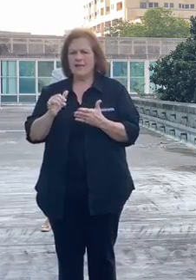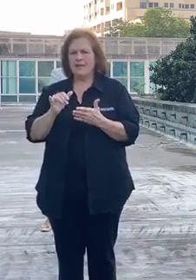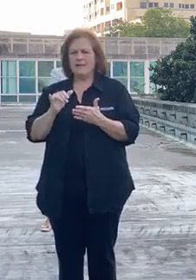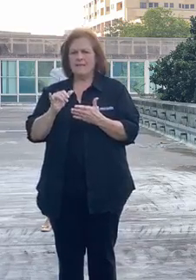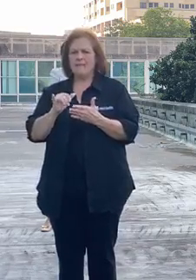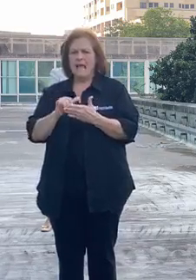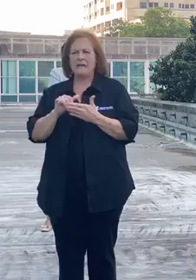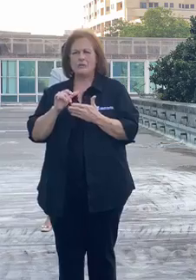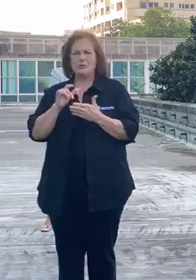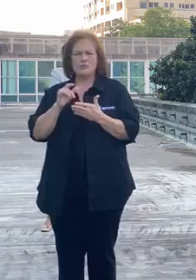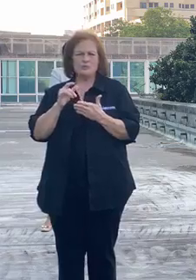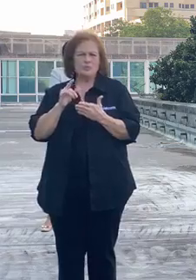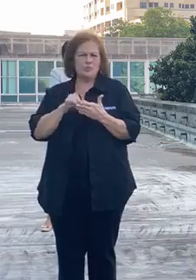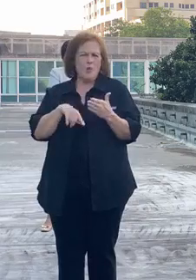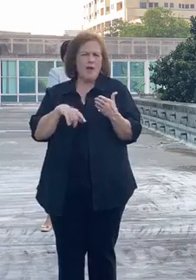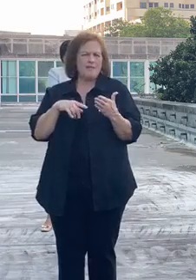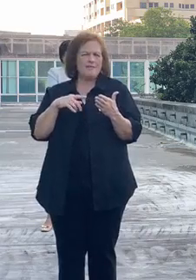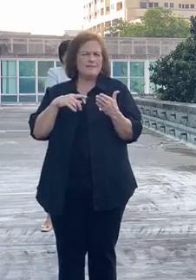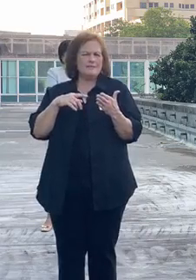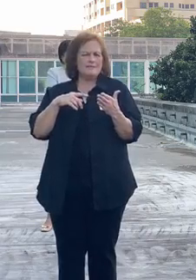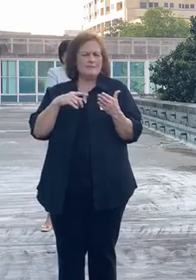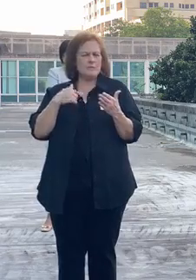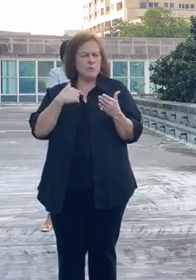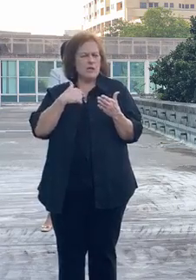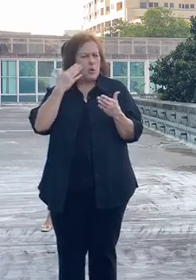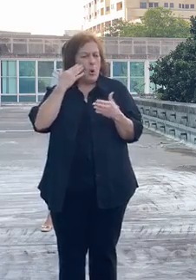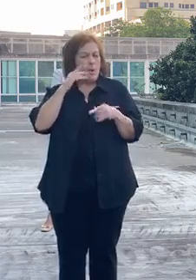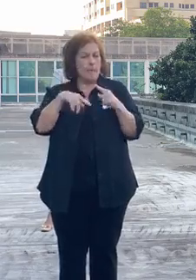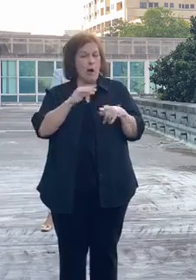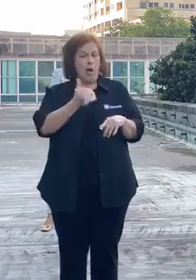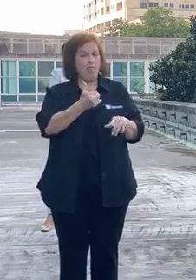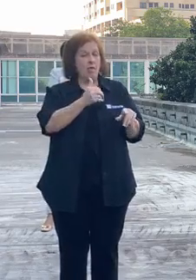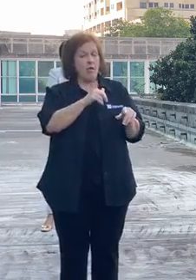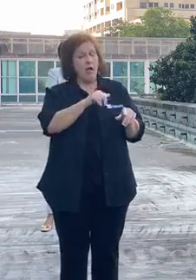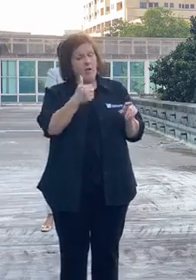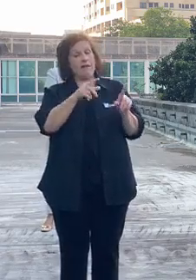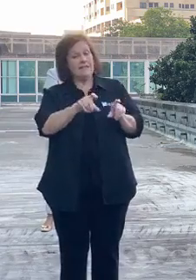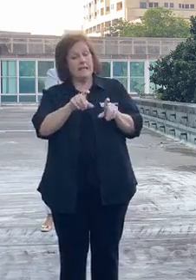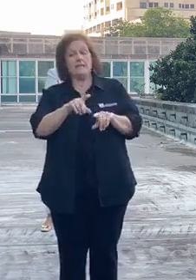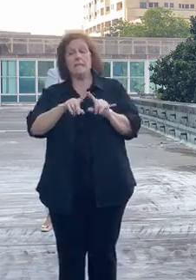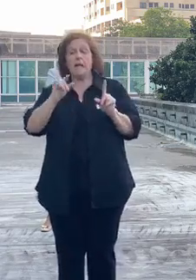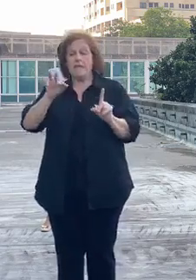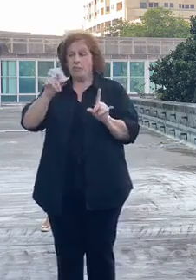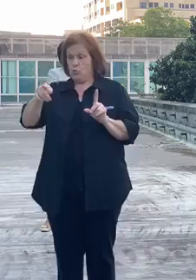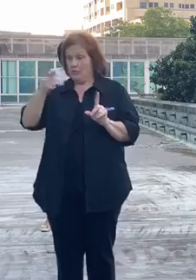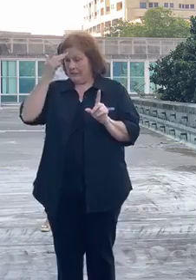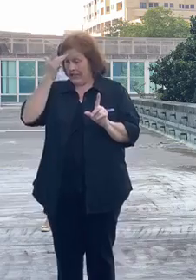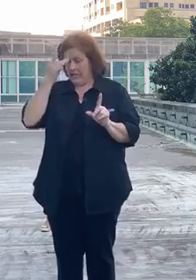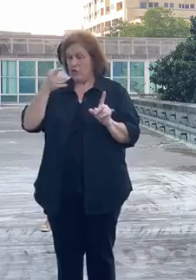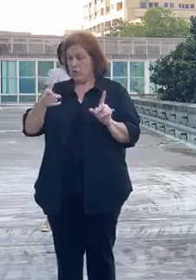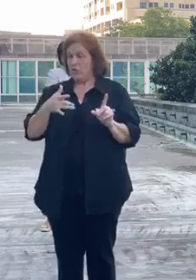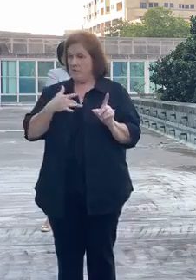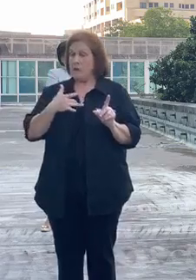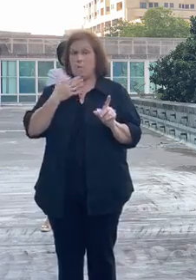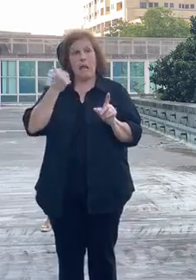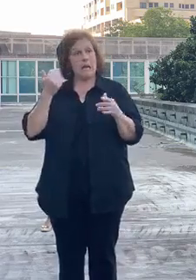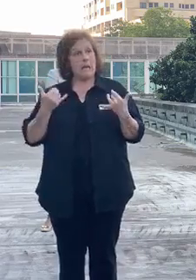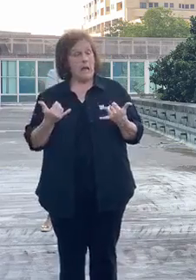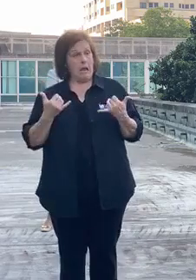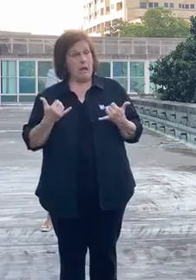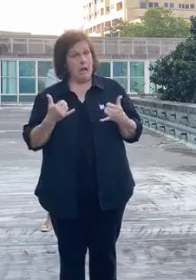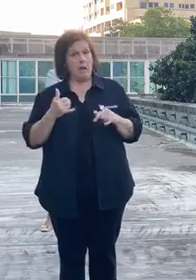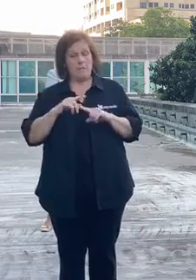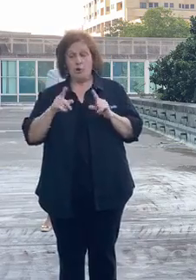of our of tests for other diseases. So if you were sick, you're feeling well now, and you